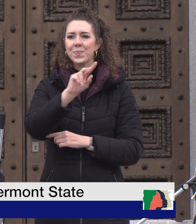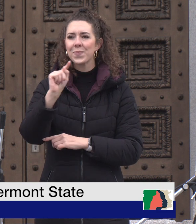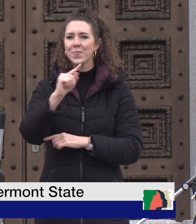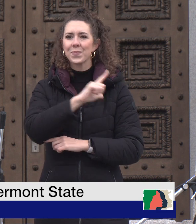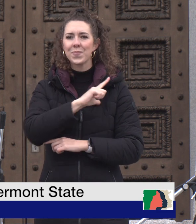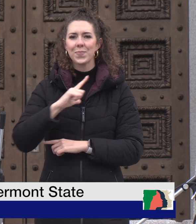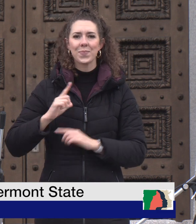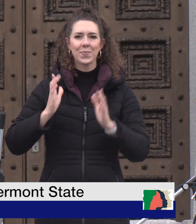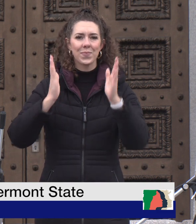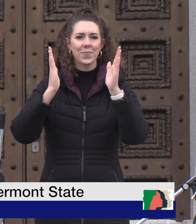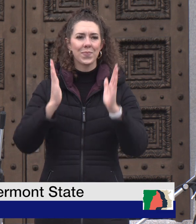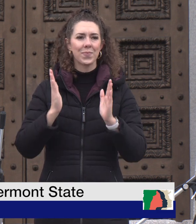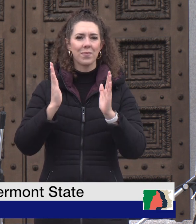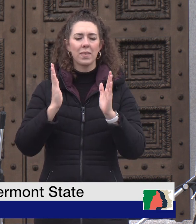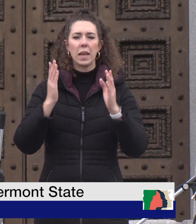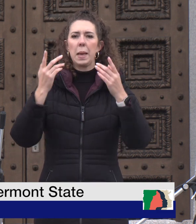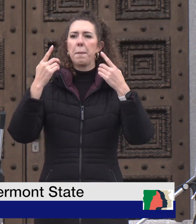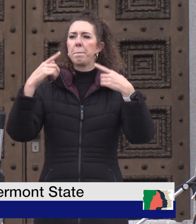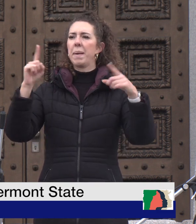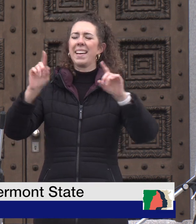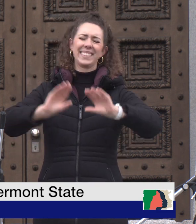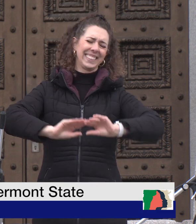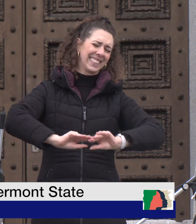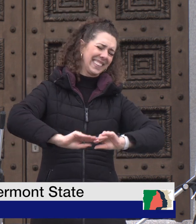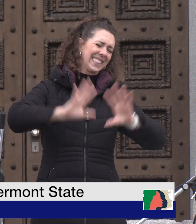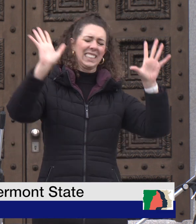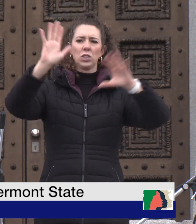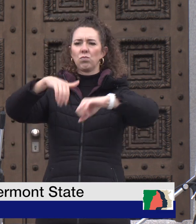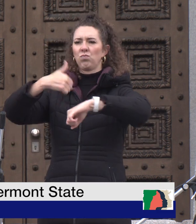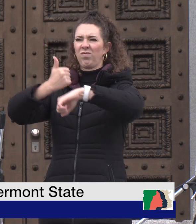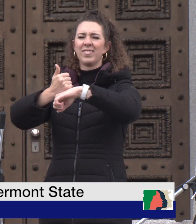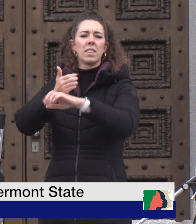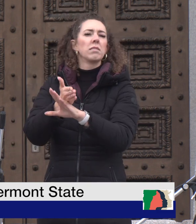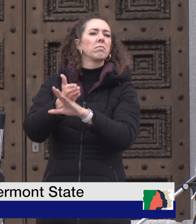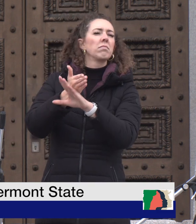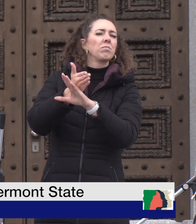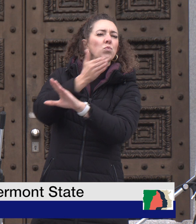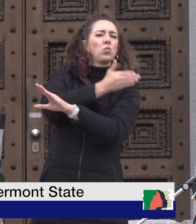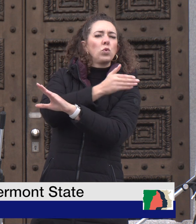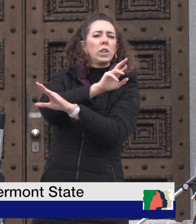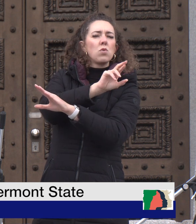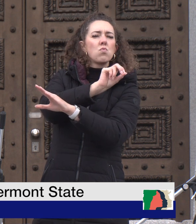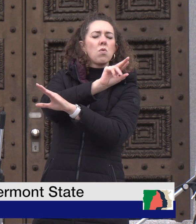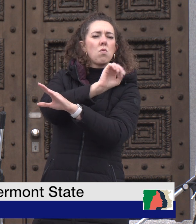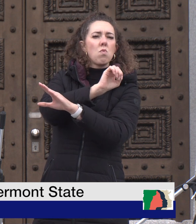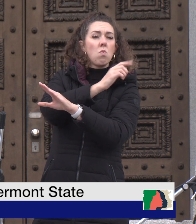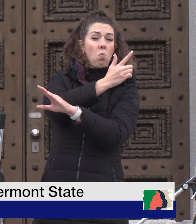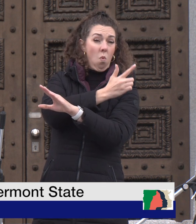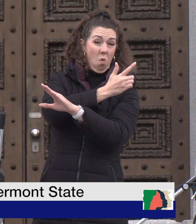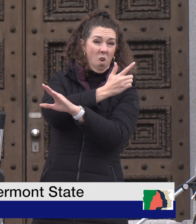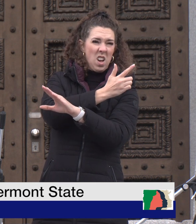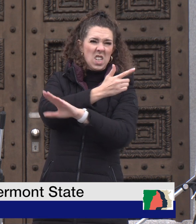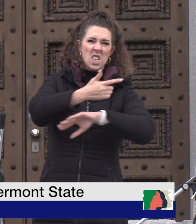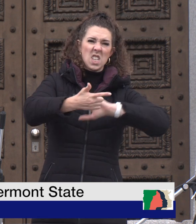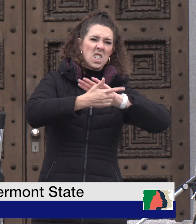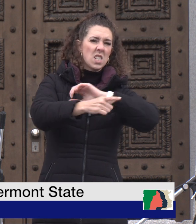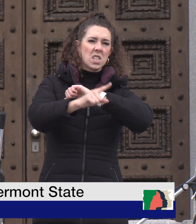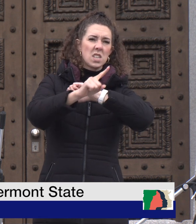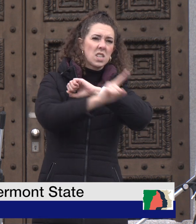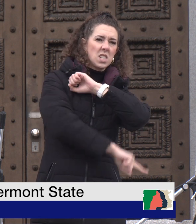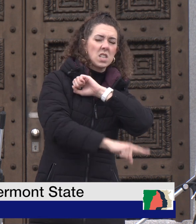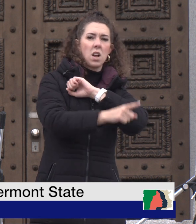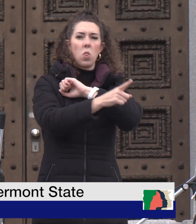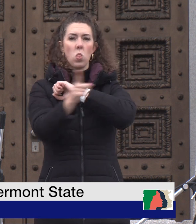legislature expressly repealed the pre-Roe statute that had imposed criminal penalties on third parties